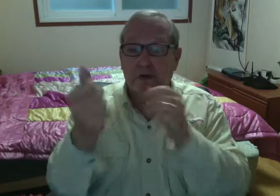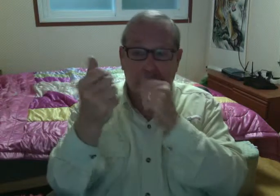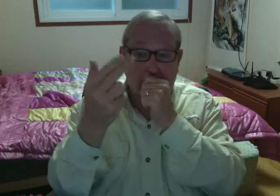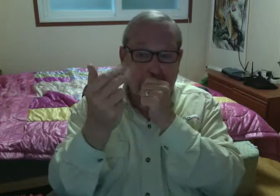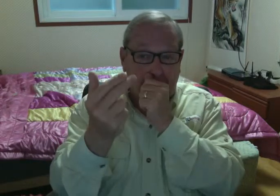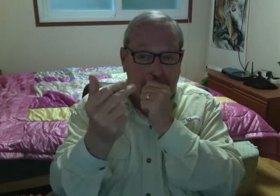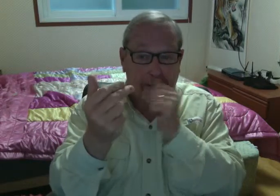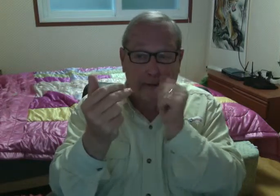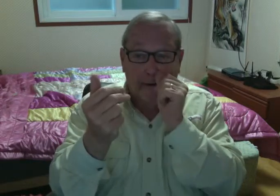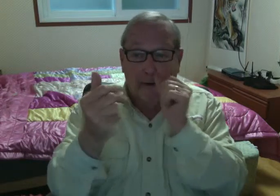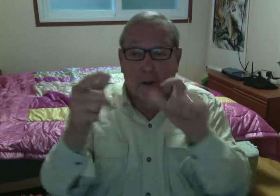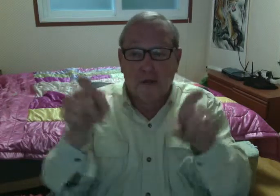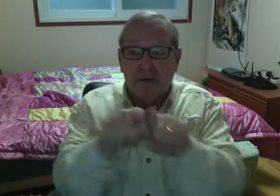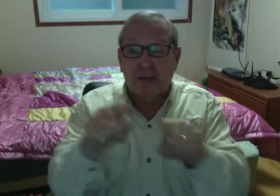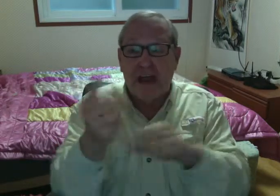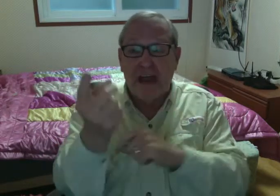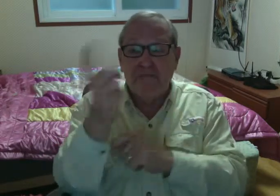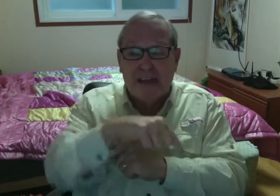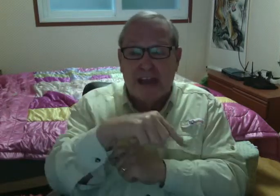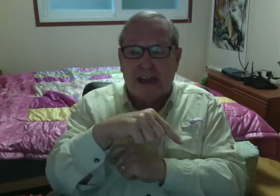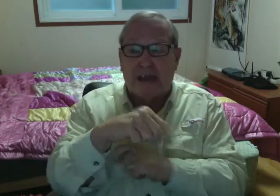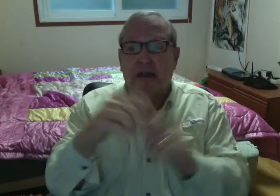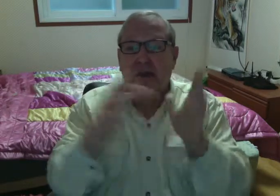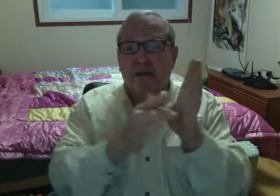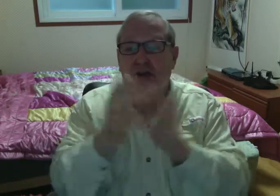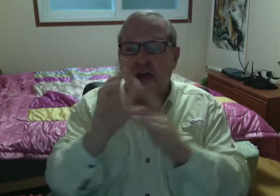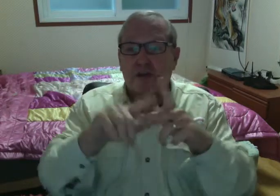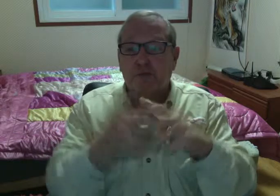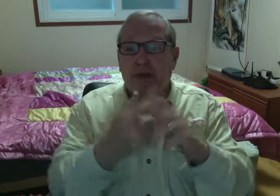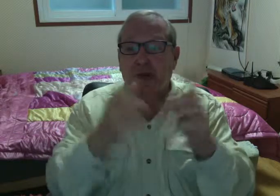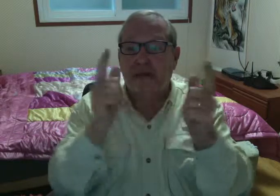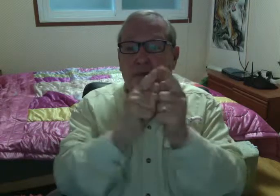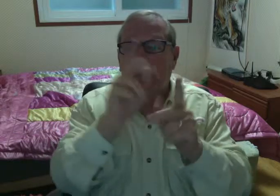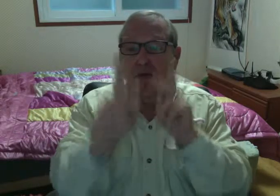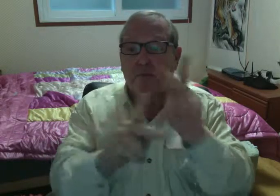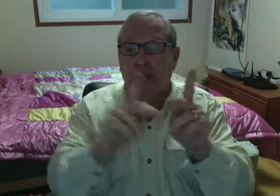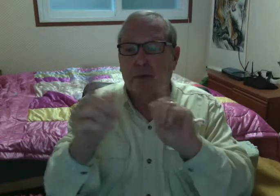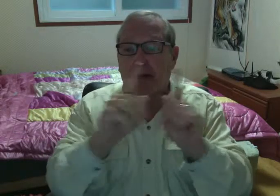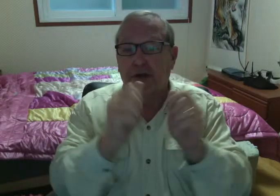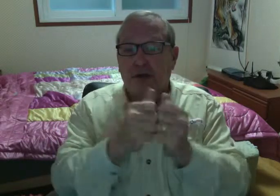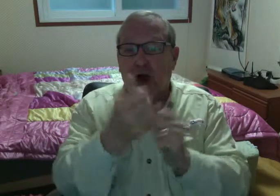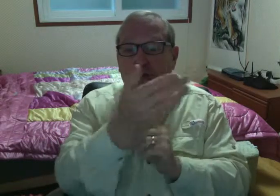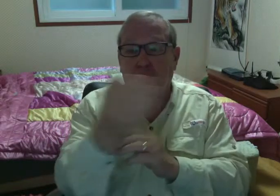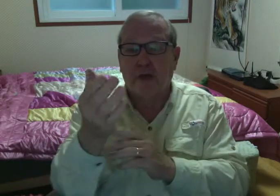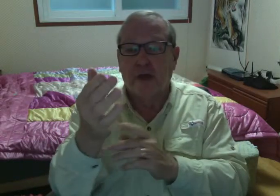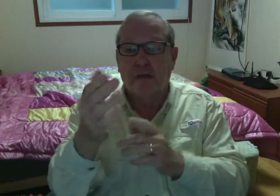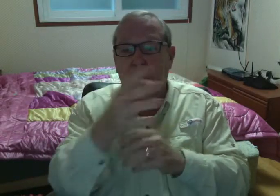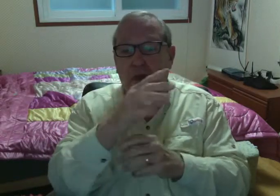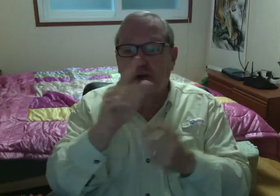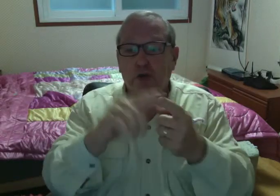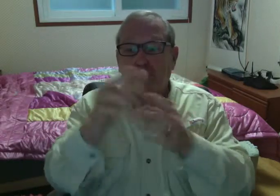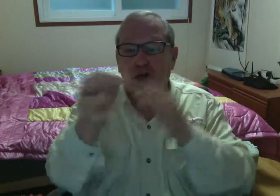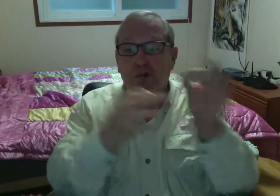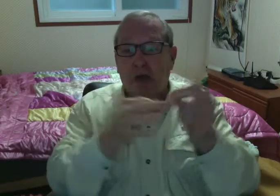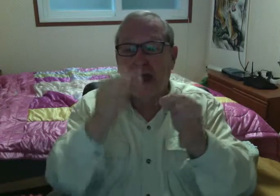Jesus began to meet people and talk with them to explain what really had happened, that he